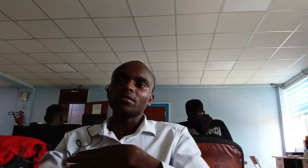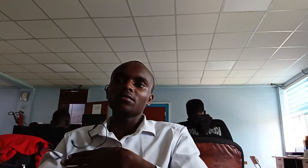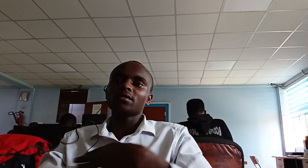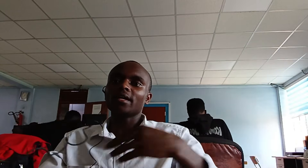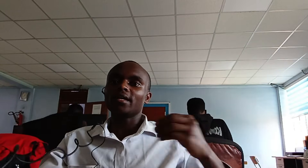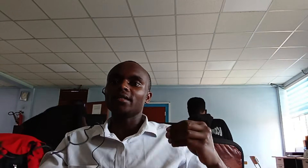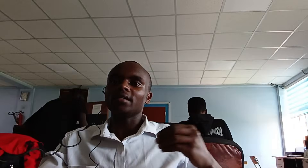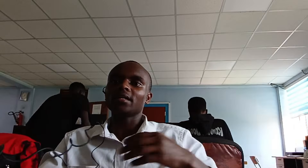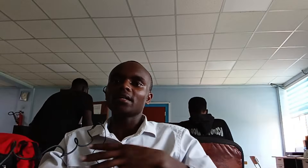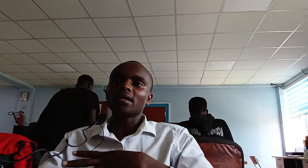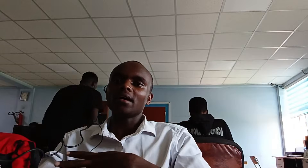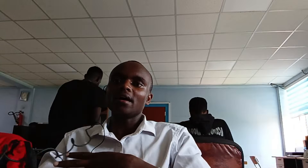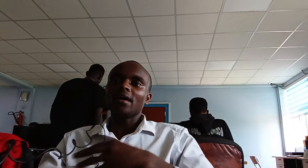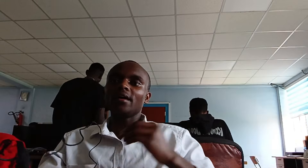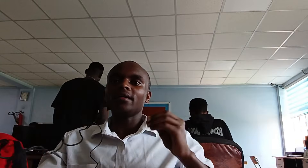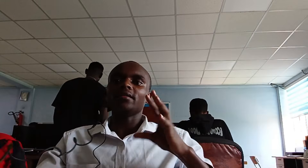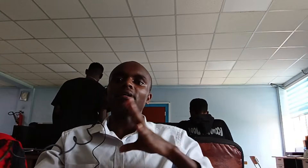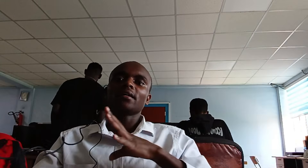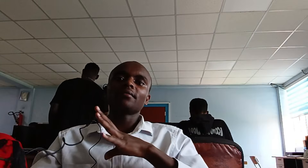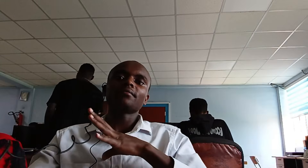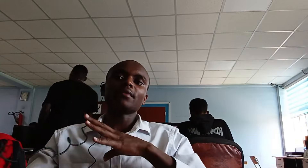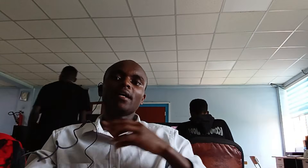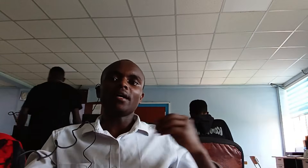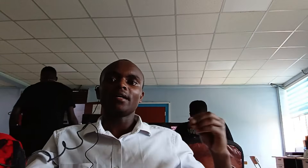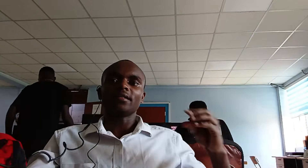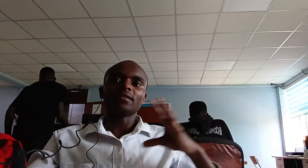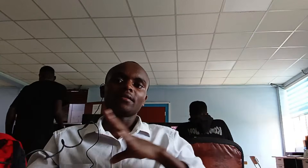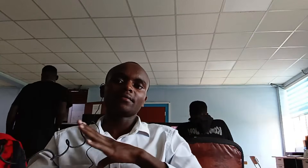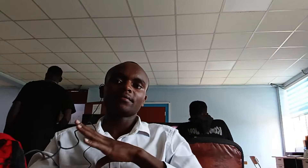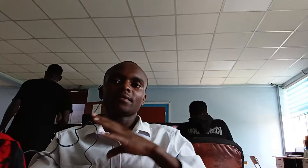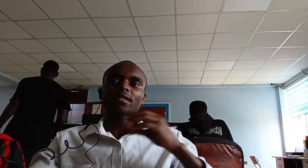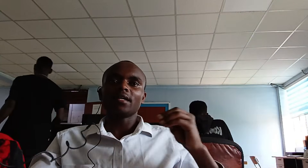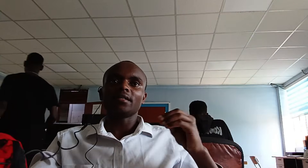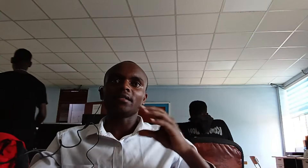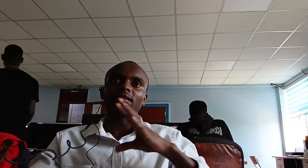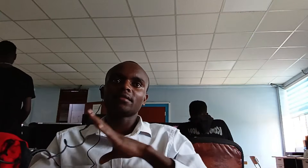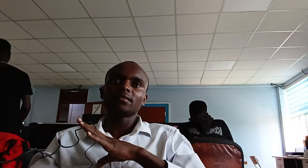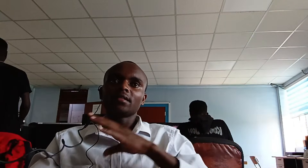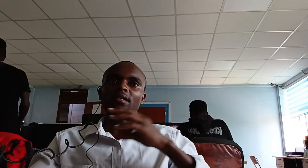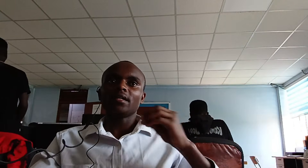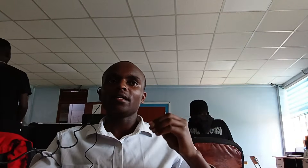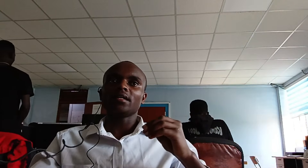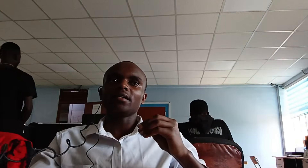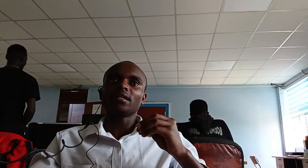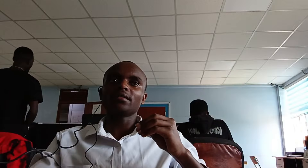use and and and and